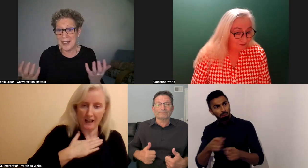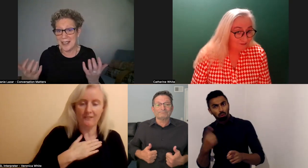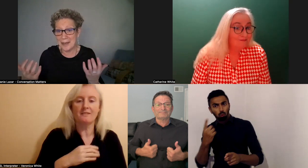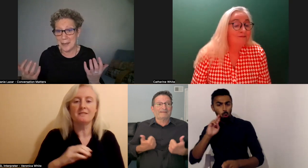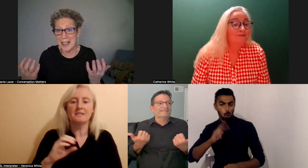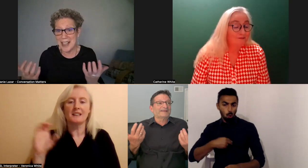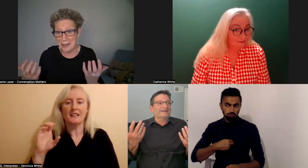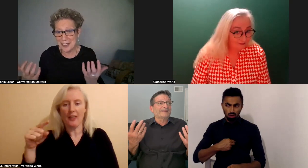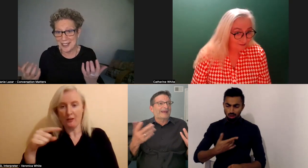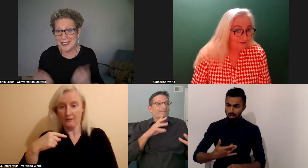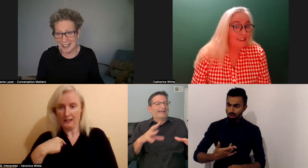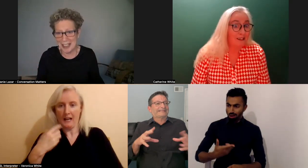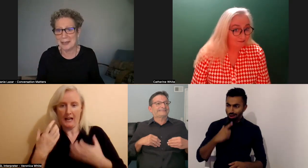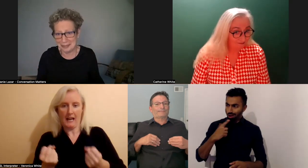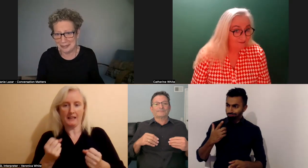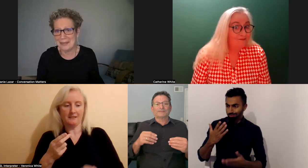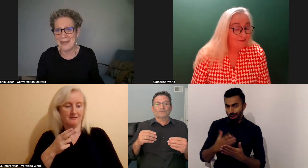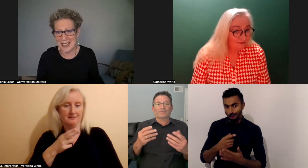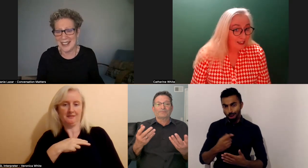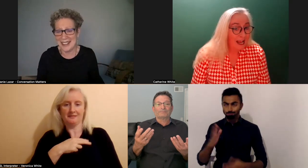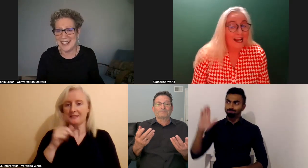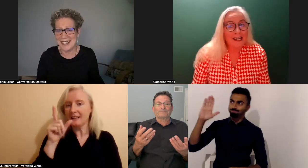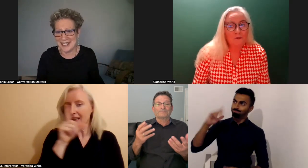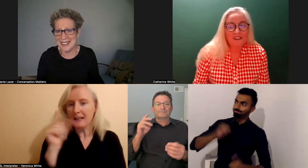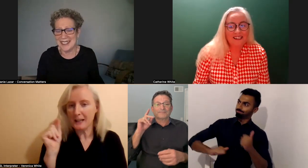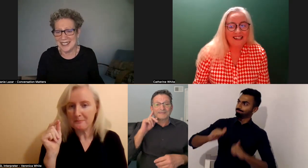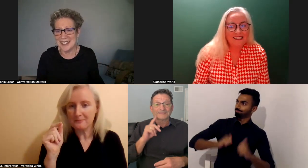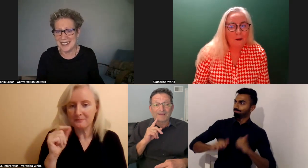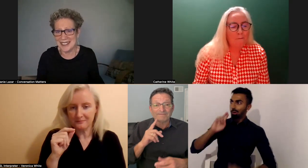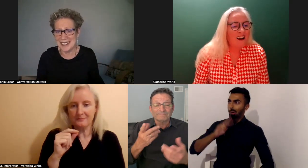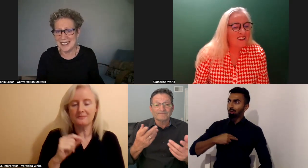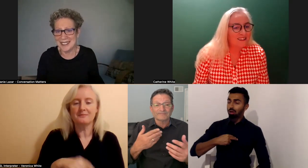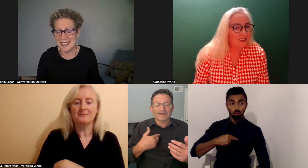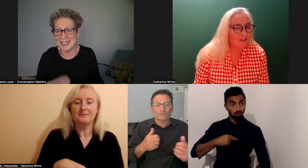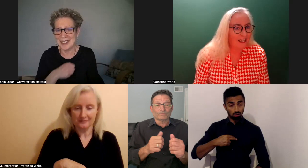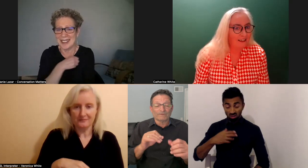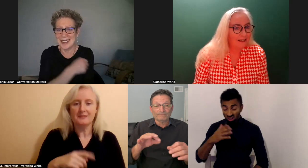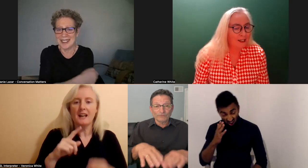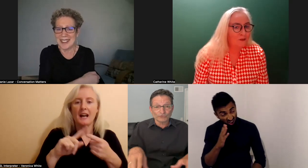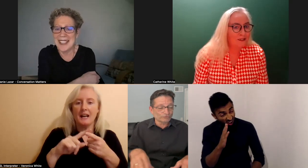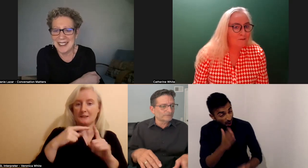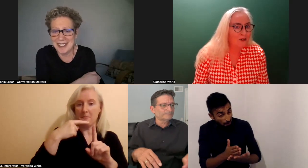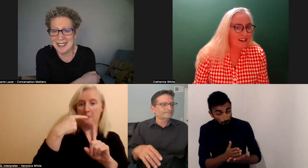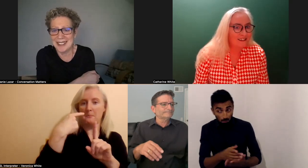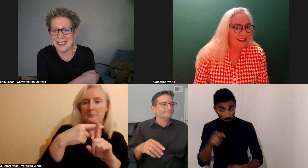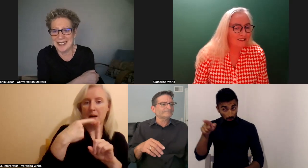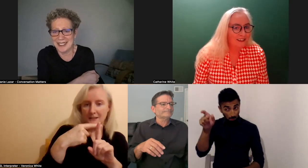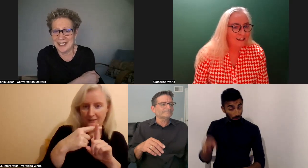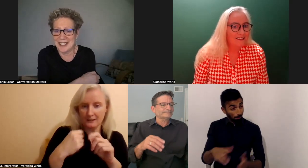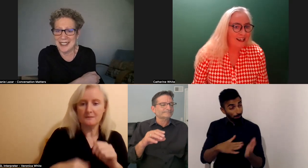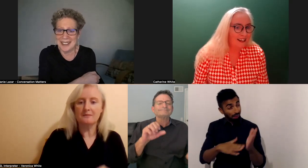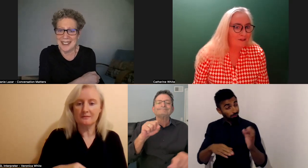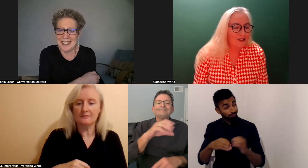with being deaf. Yeah. And it was said positively. It was